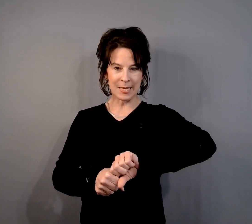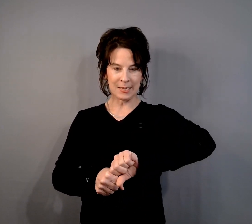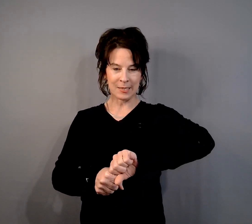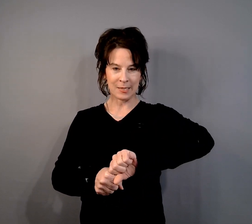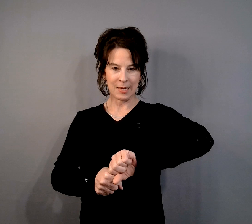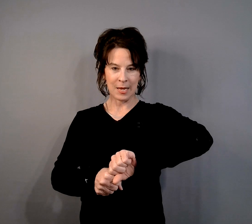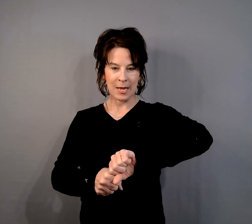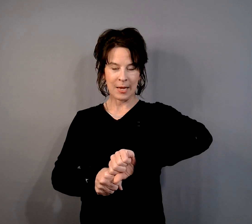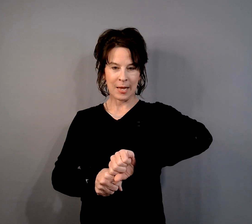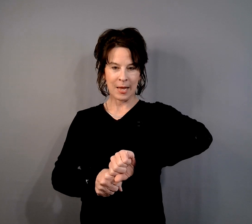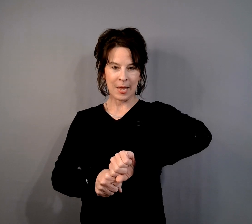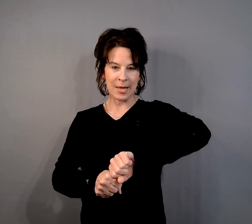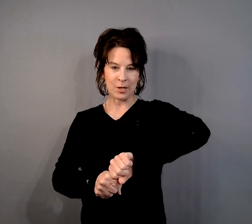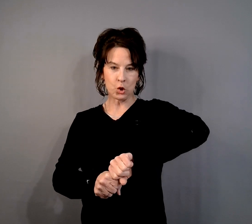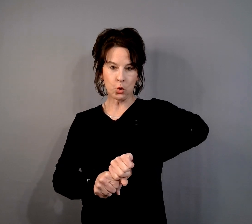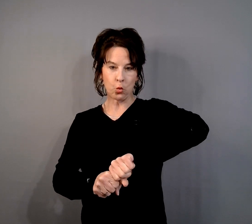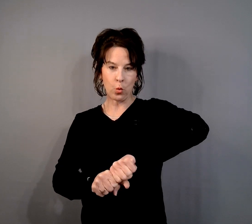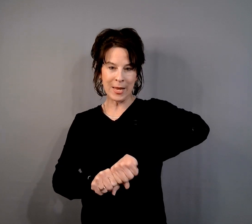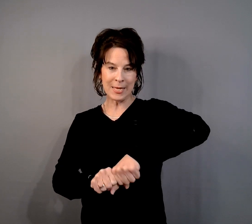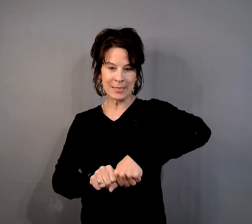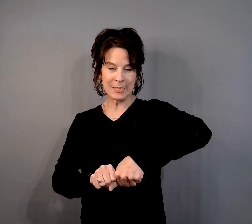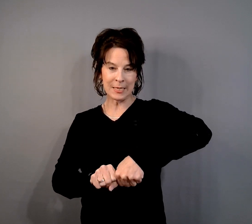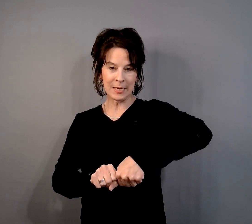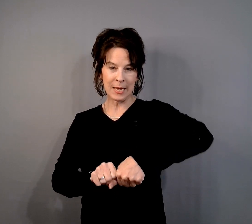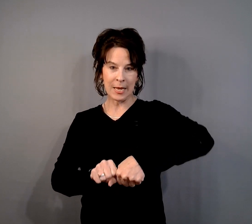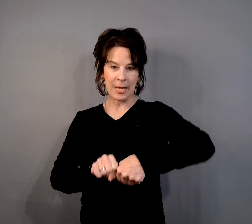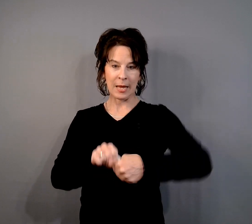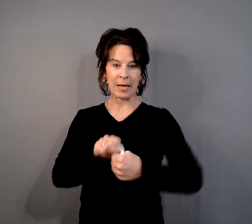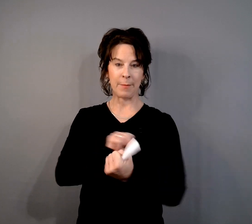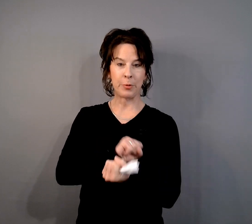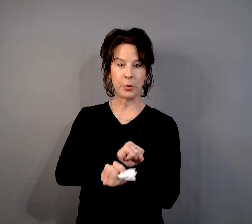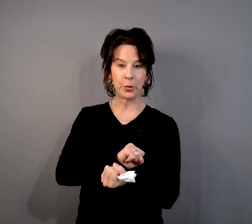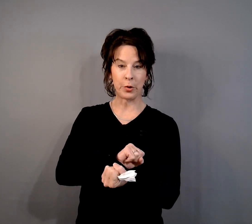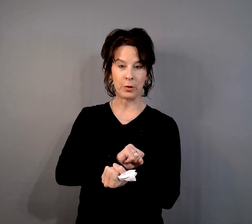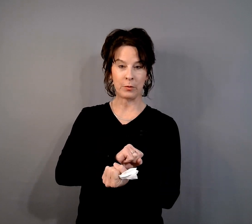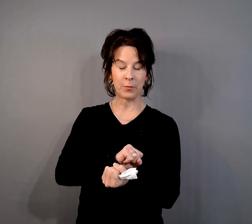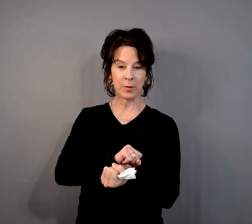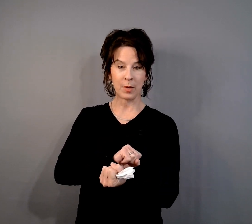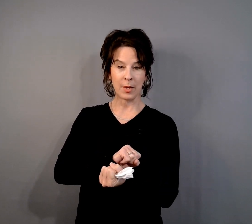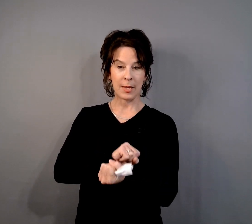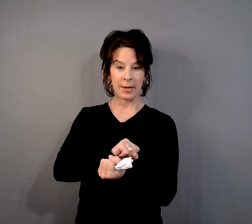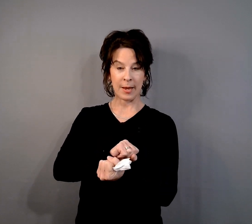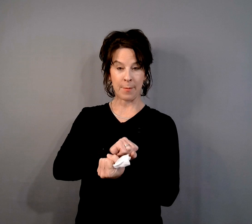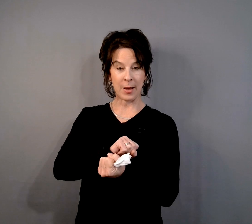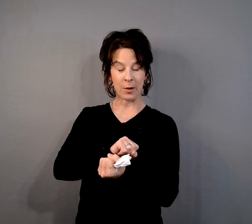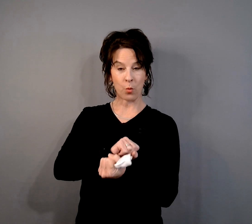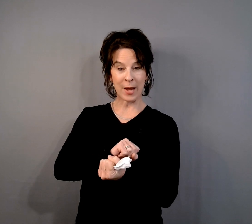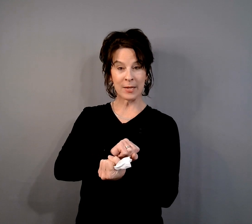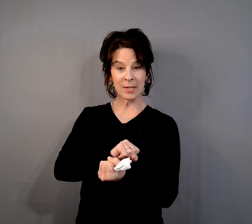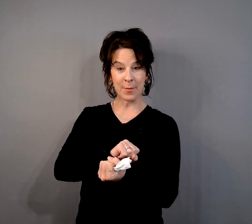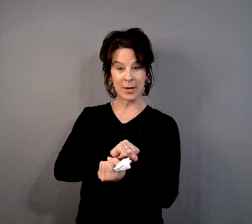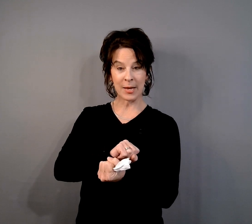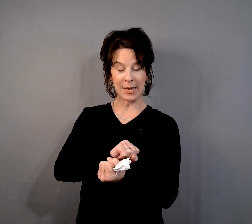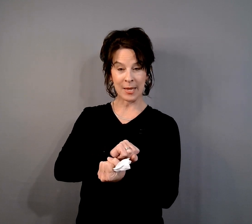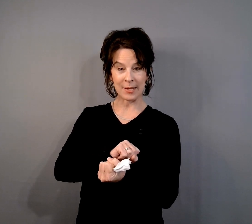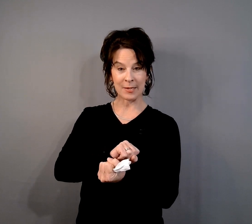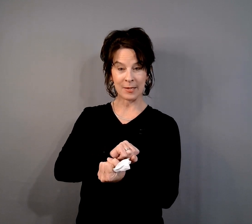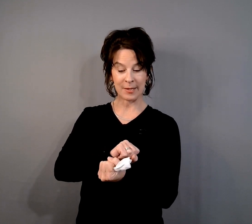it and twist and pull. Now my right dominant hand is